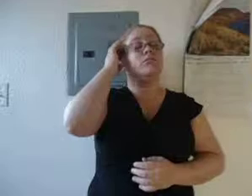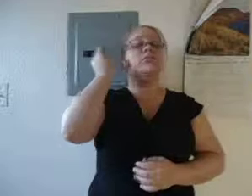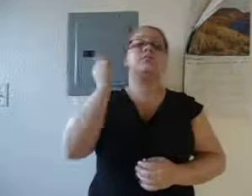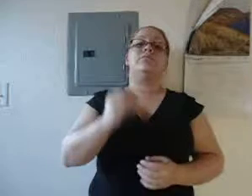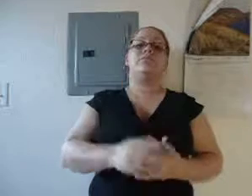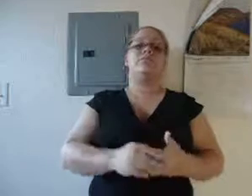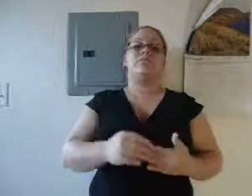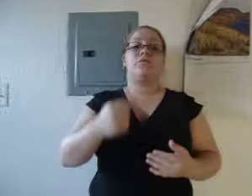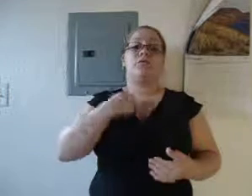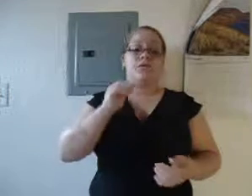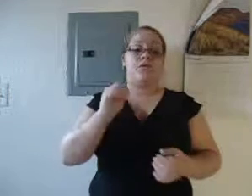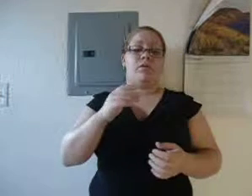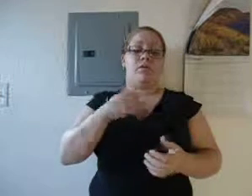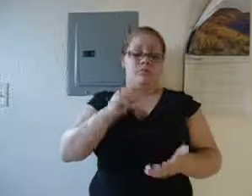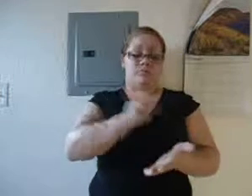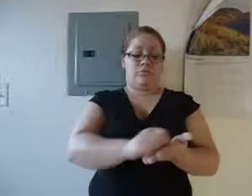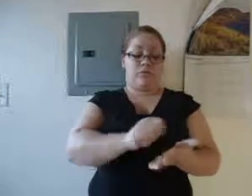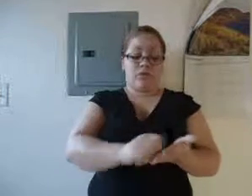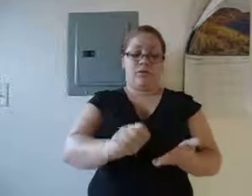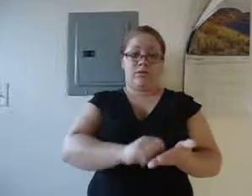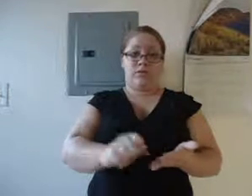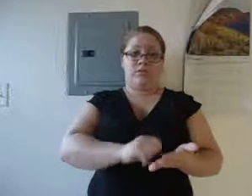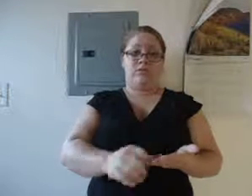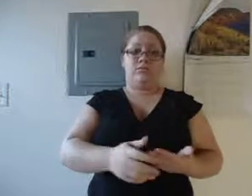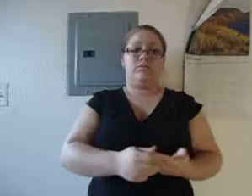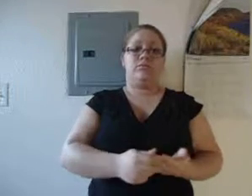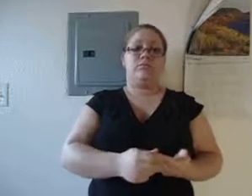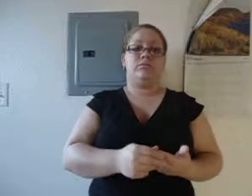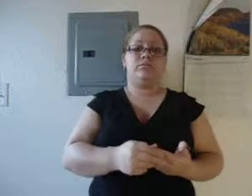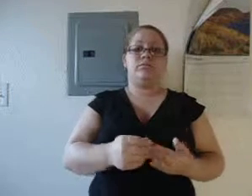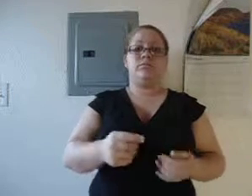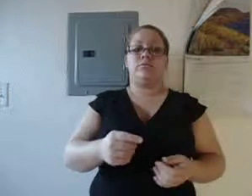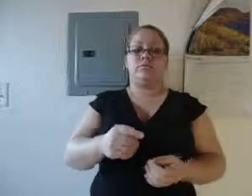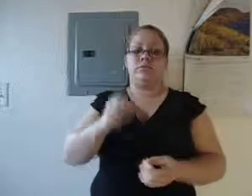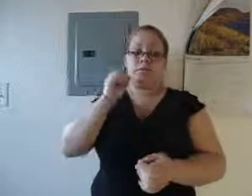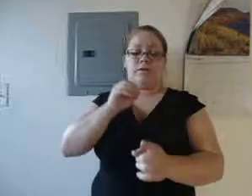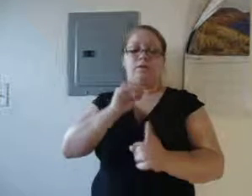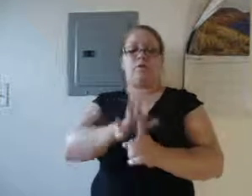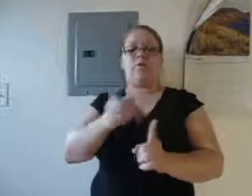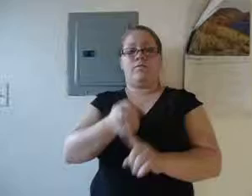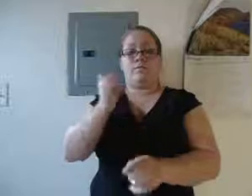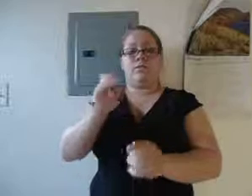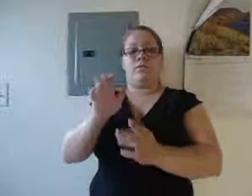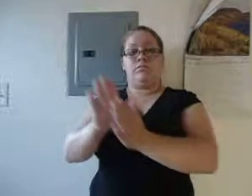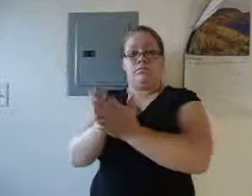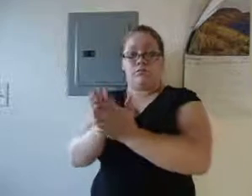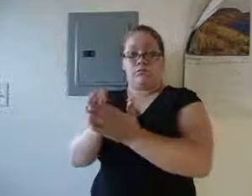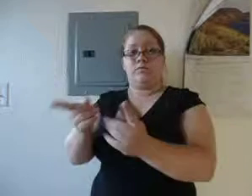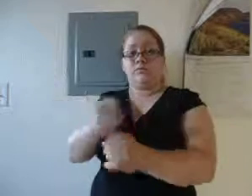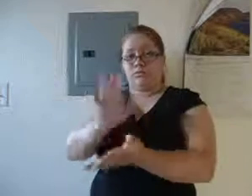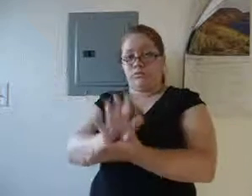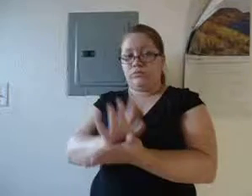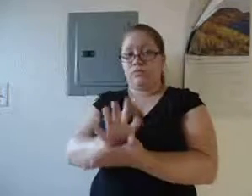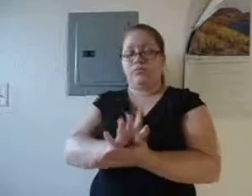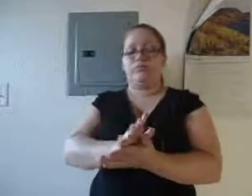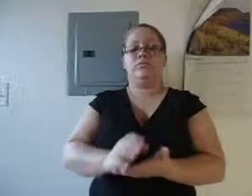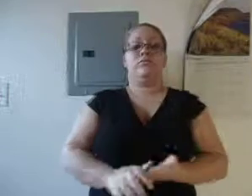then writing from a journal or periodical or some such source. And then they assemble